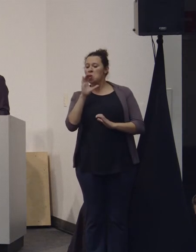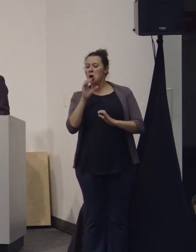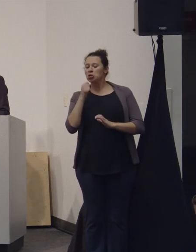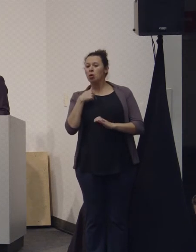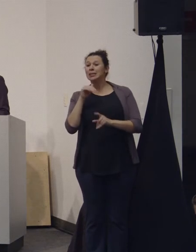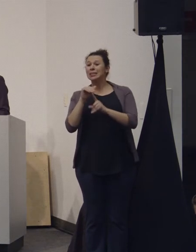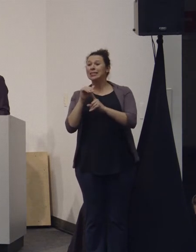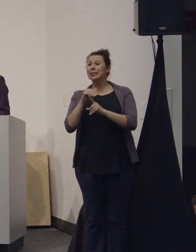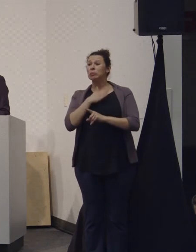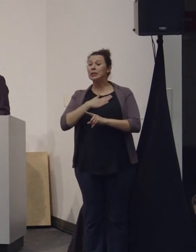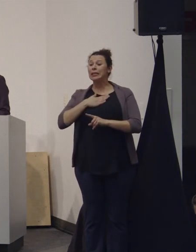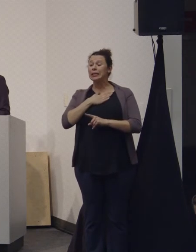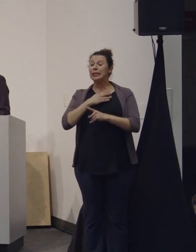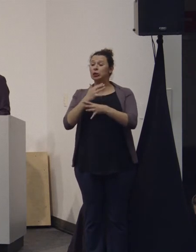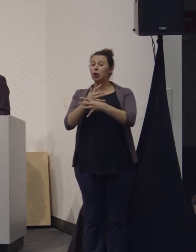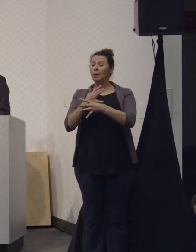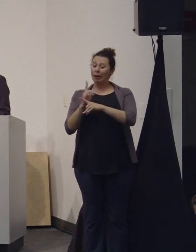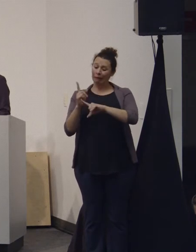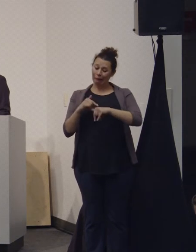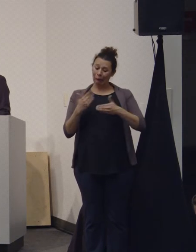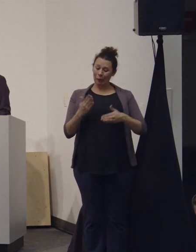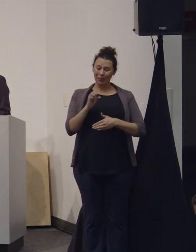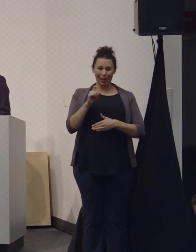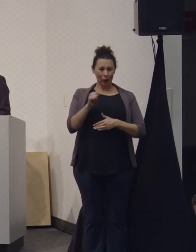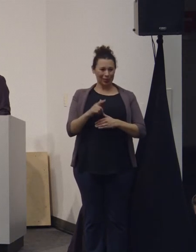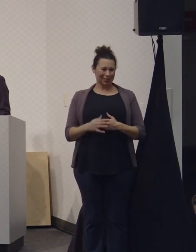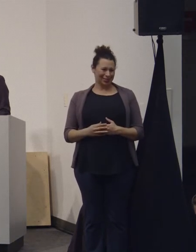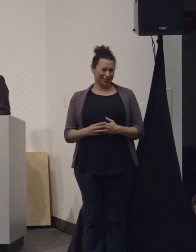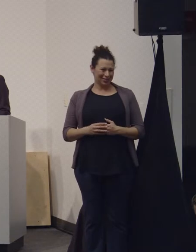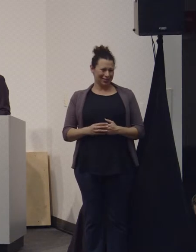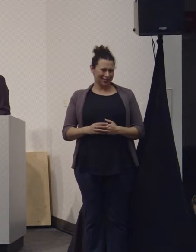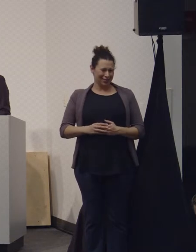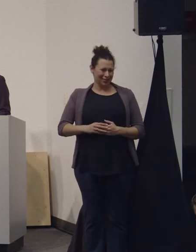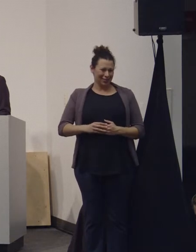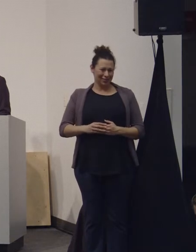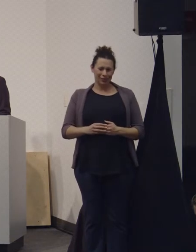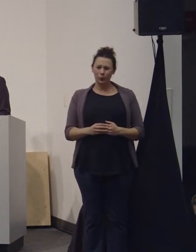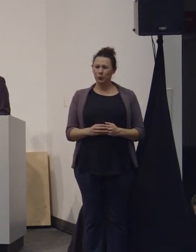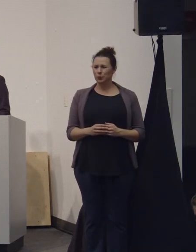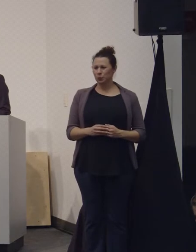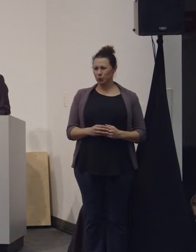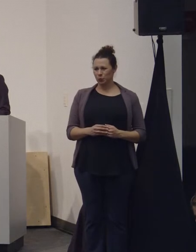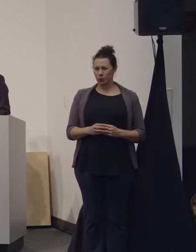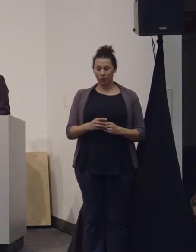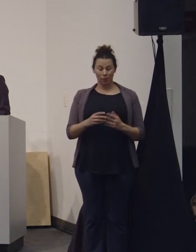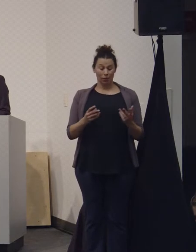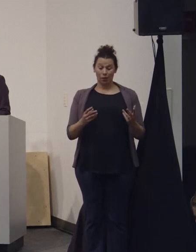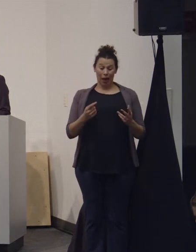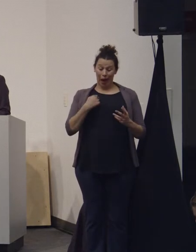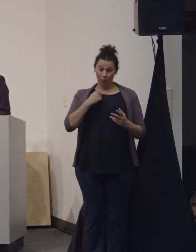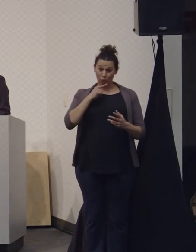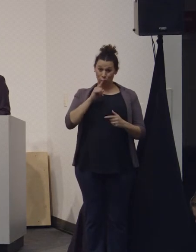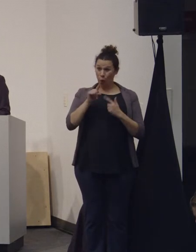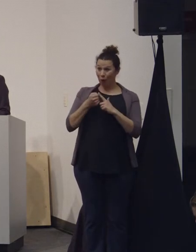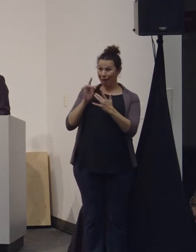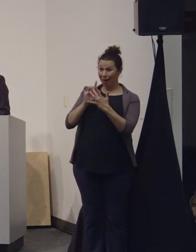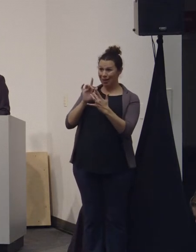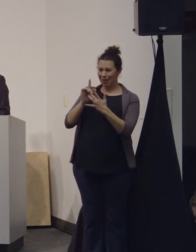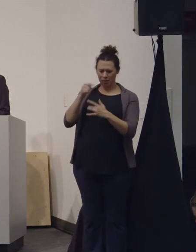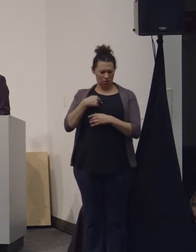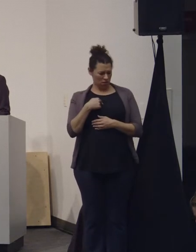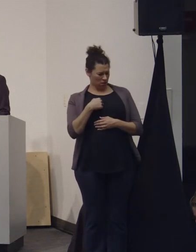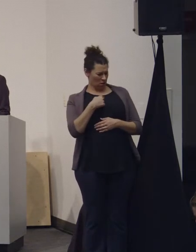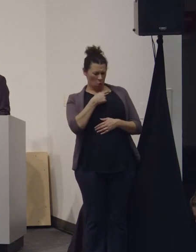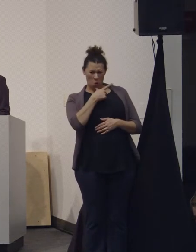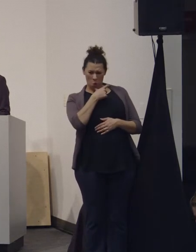all the way from Mannheim, Germany to St. Louis, Missouri. I can only imagine what was going through his mind. Who